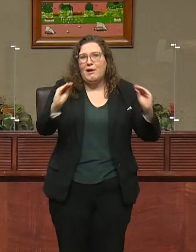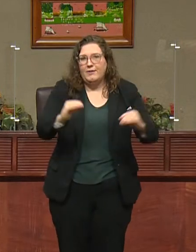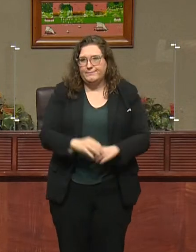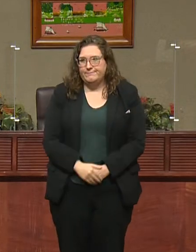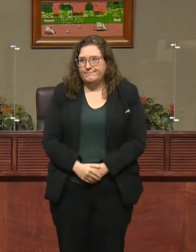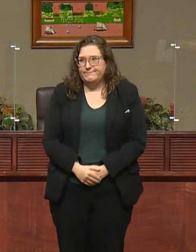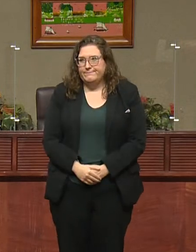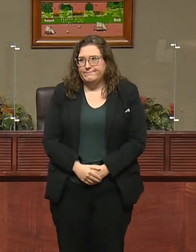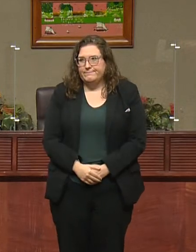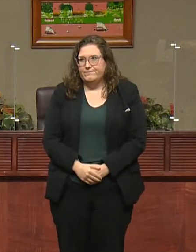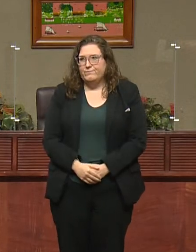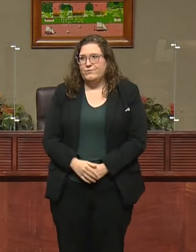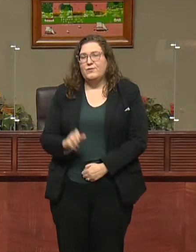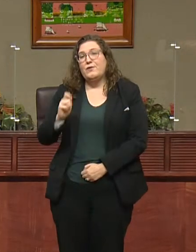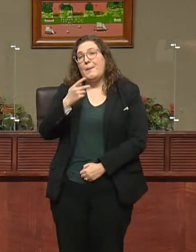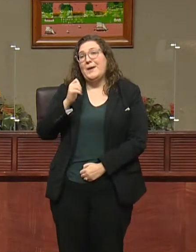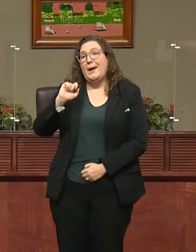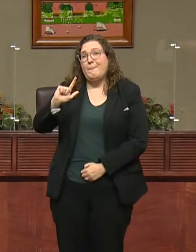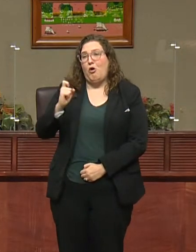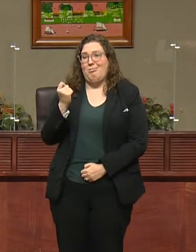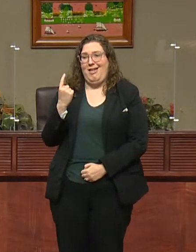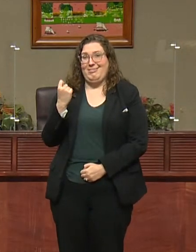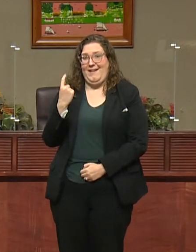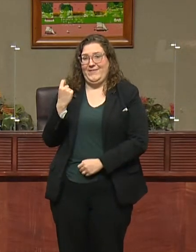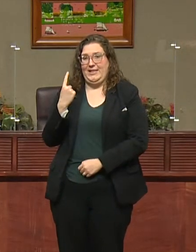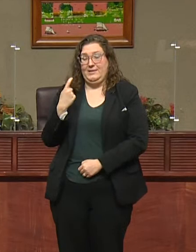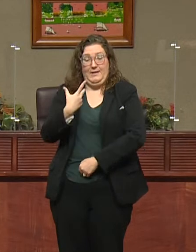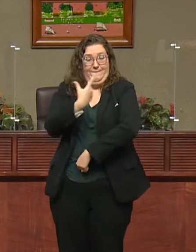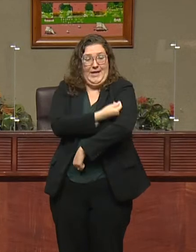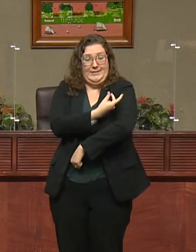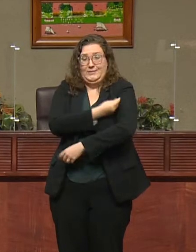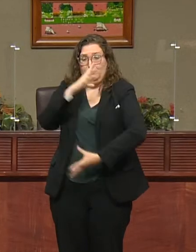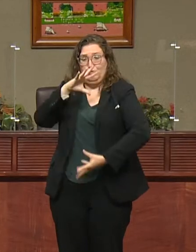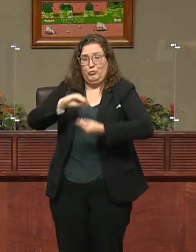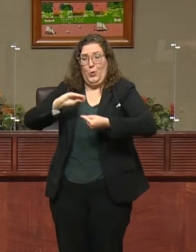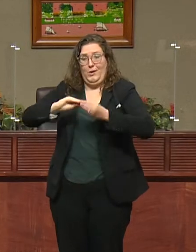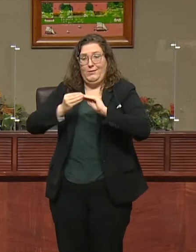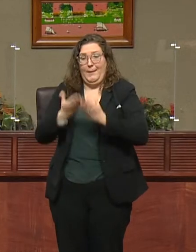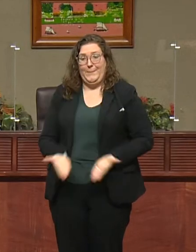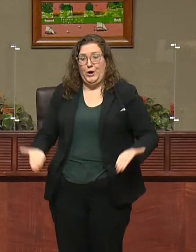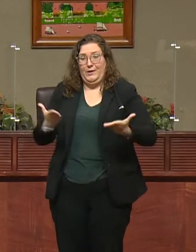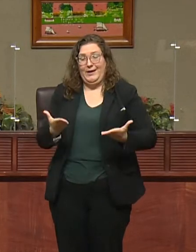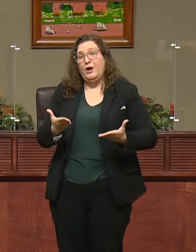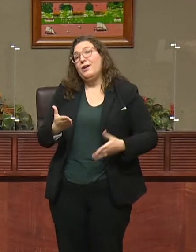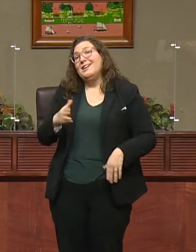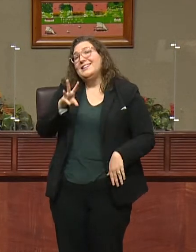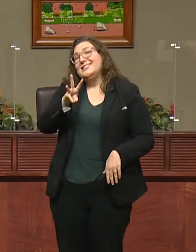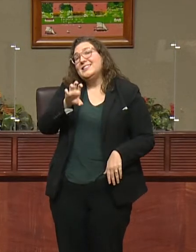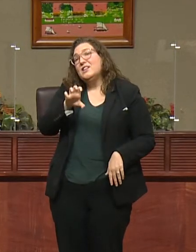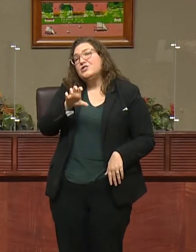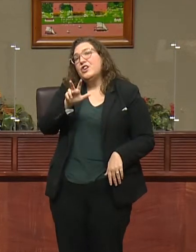As of April 11th, total doses of vaccine administered in the county are